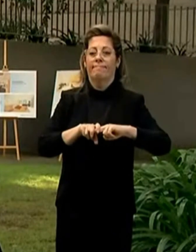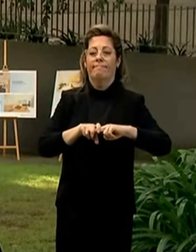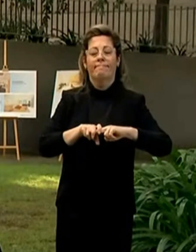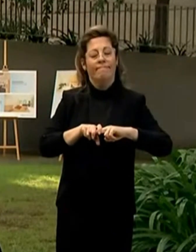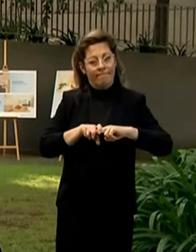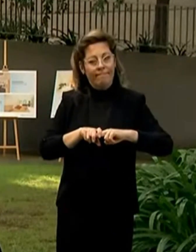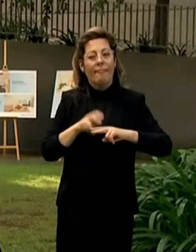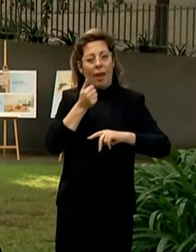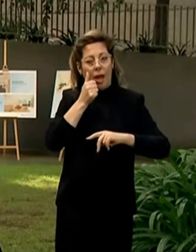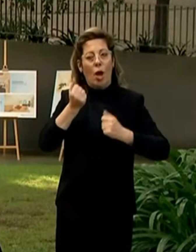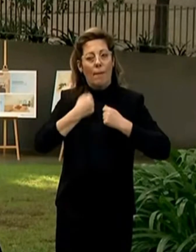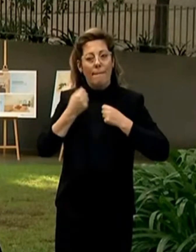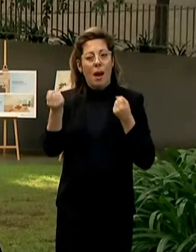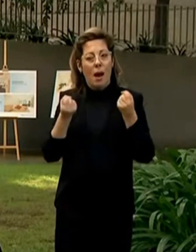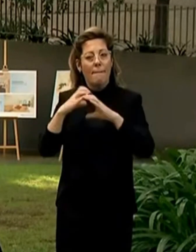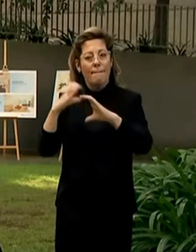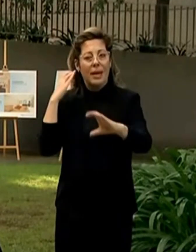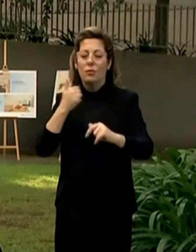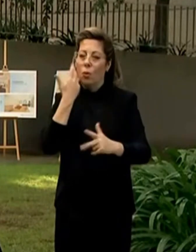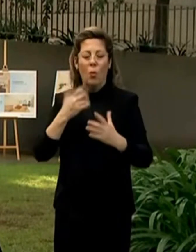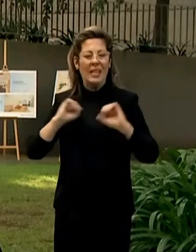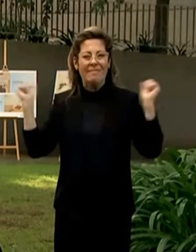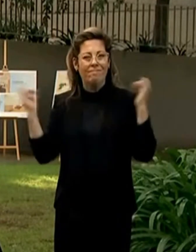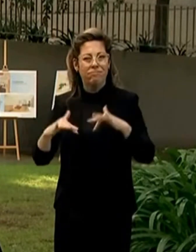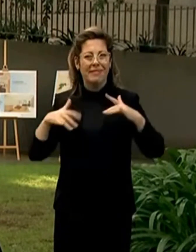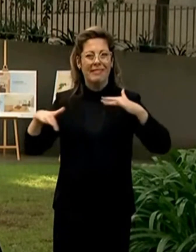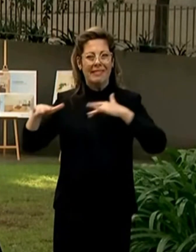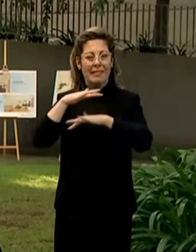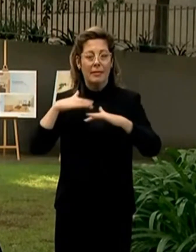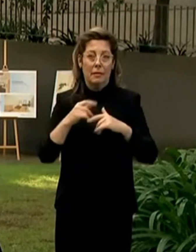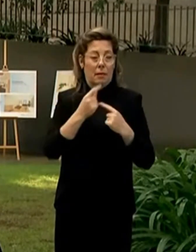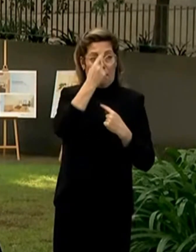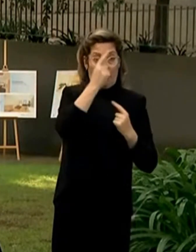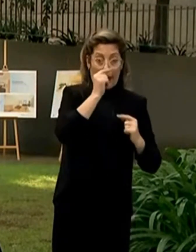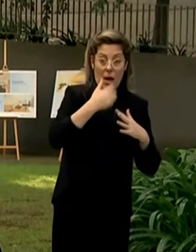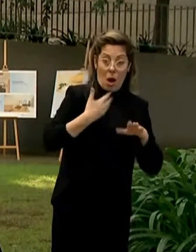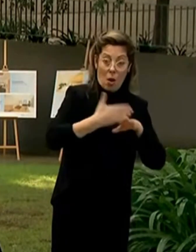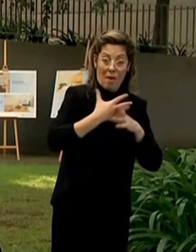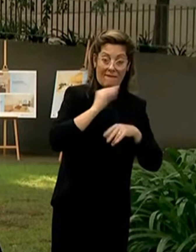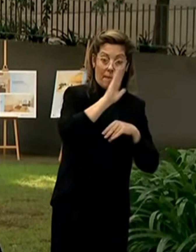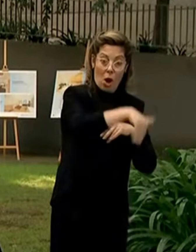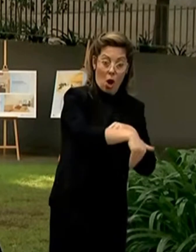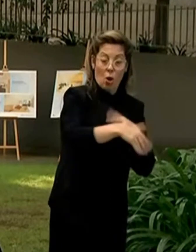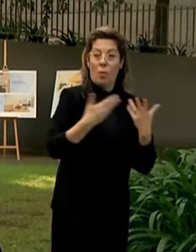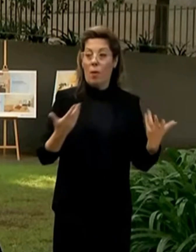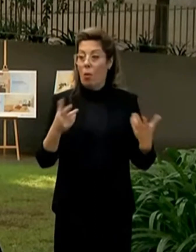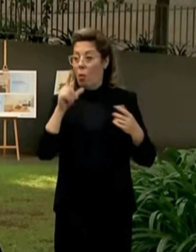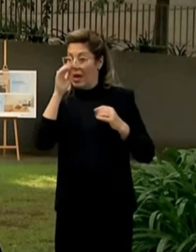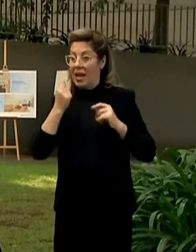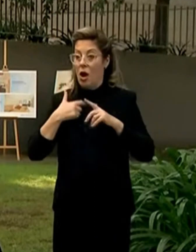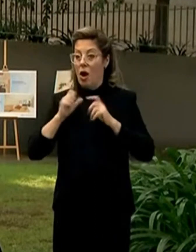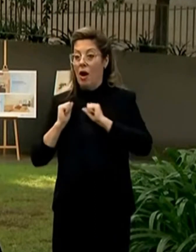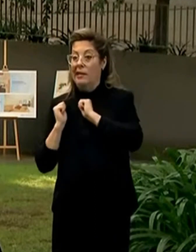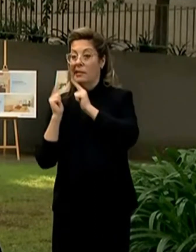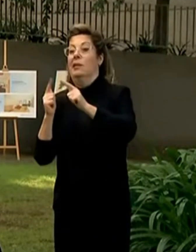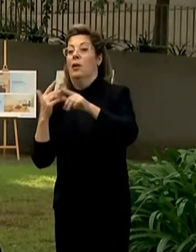the bus is going to be crowded, then also consider working from home, or also maybe taking a later bus or getting